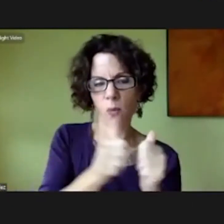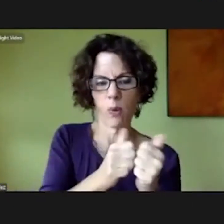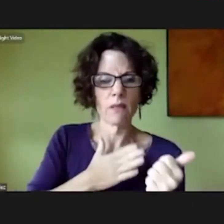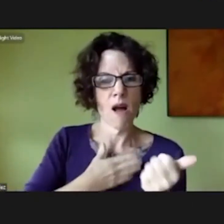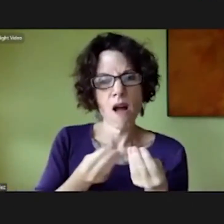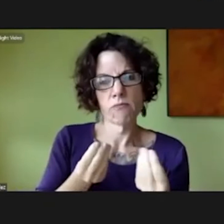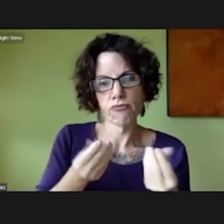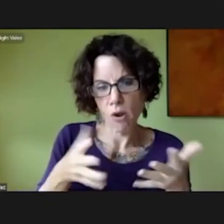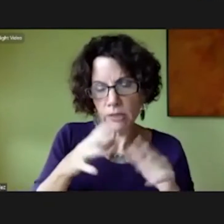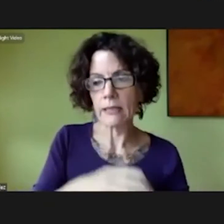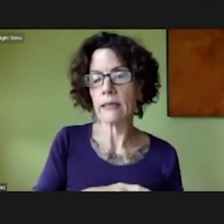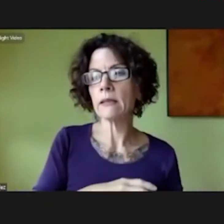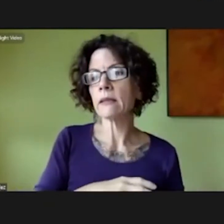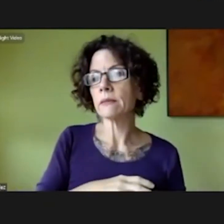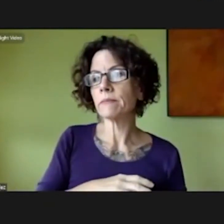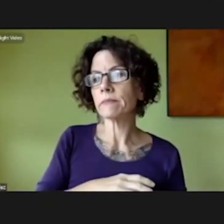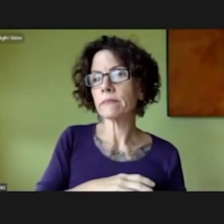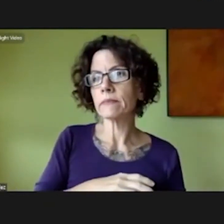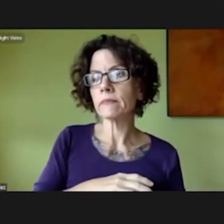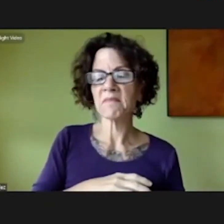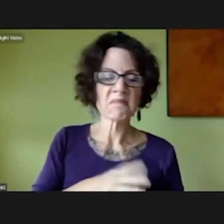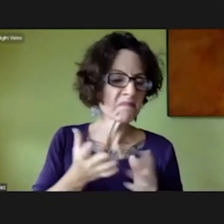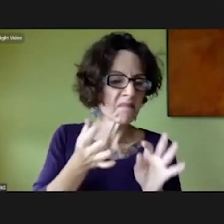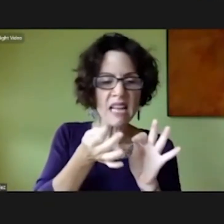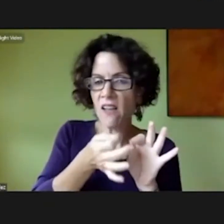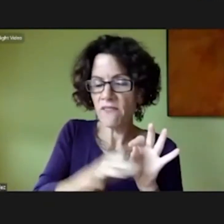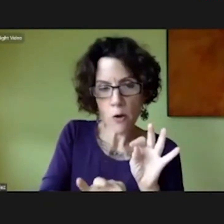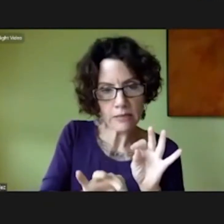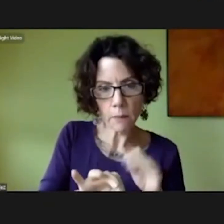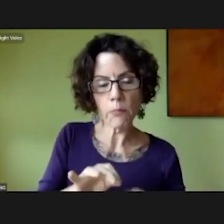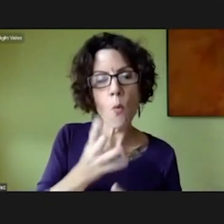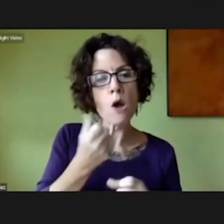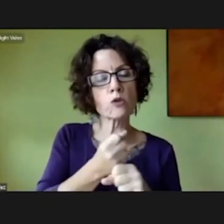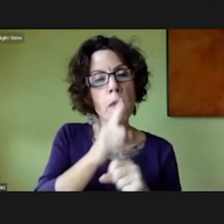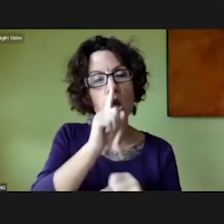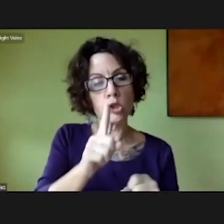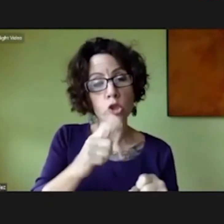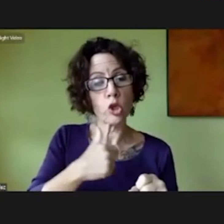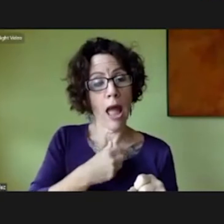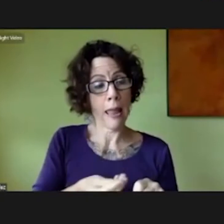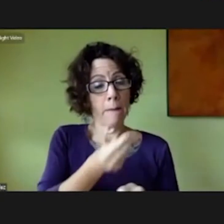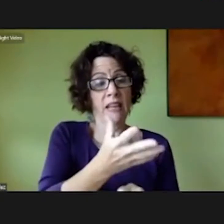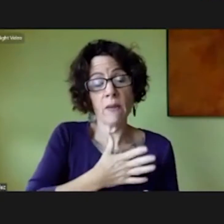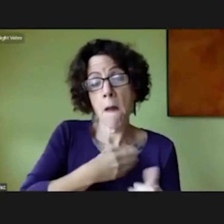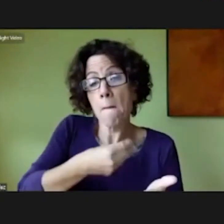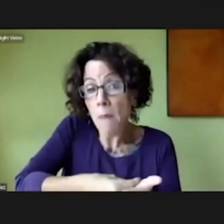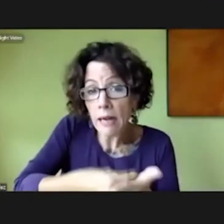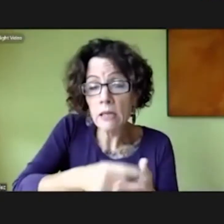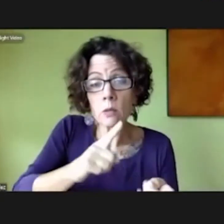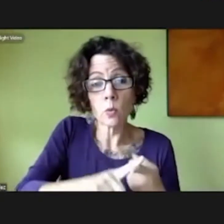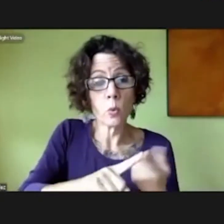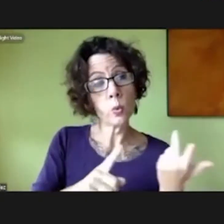that's criminal related with my property. It's very simple. I want to make sure that I'm giving